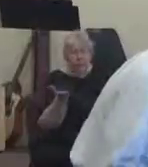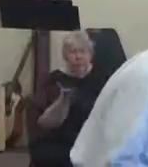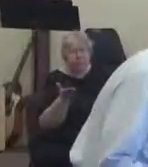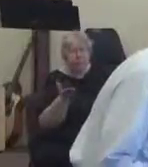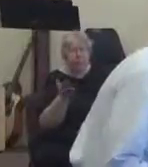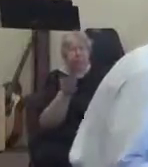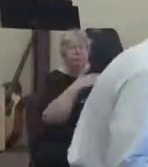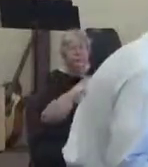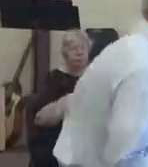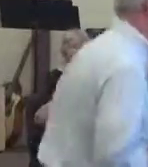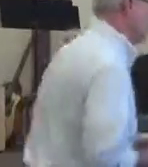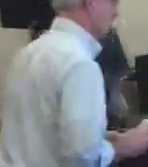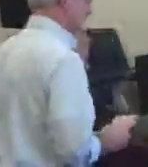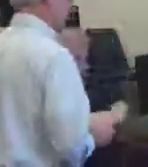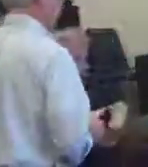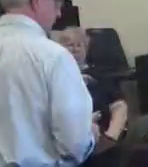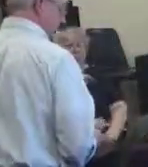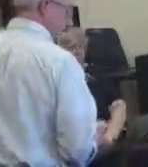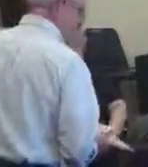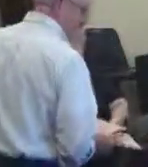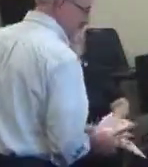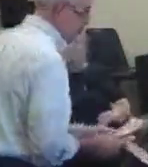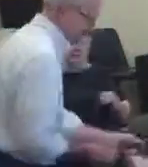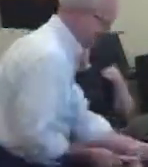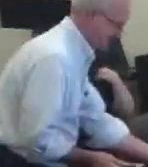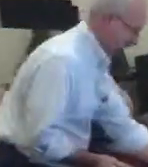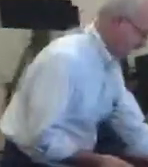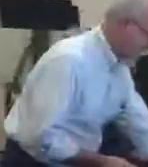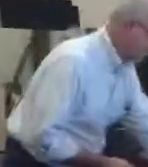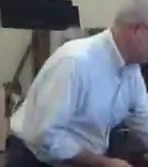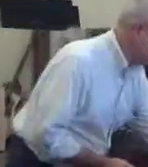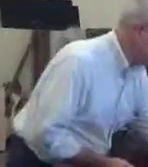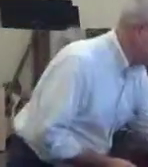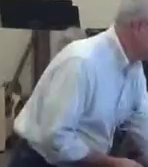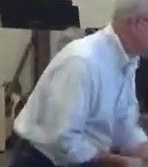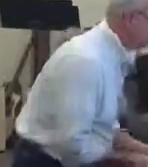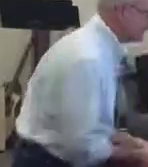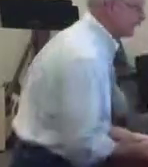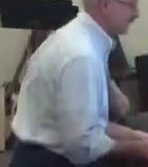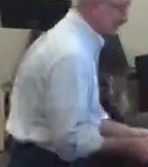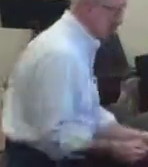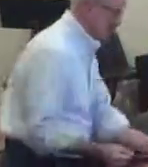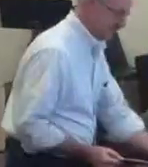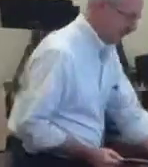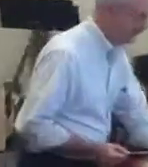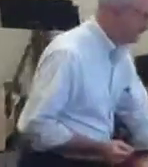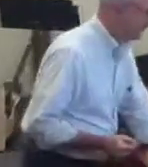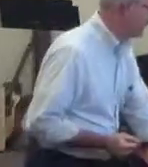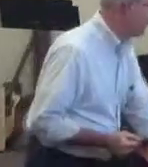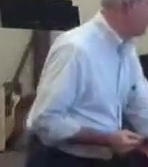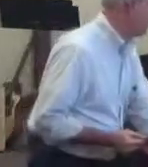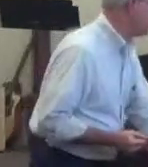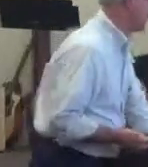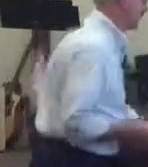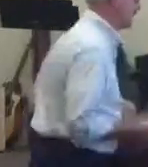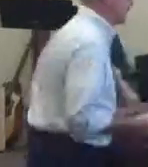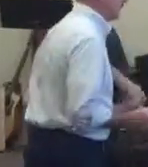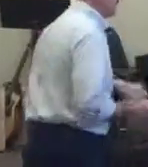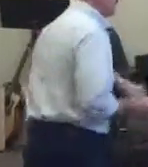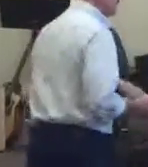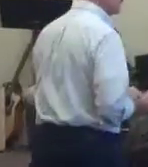Kent is on a mission, and I'm going to let him explain it. I want us to partner with him in this. I want